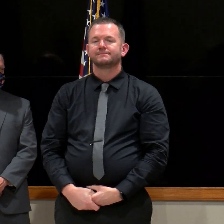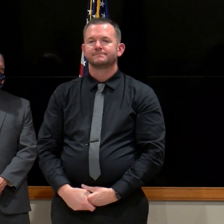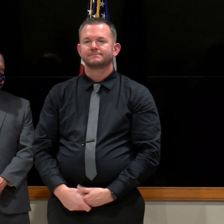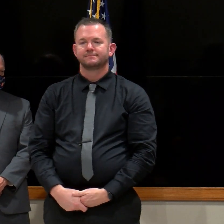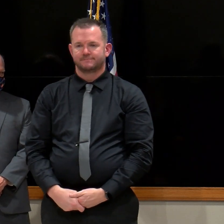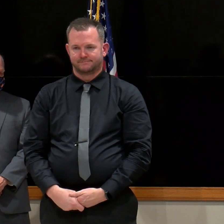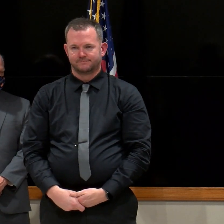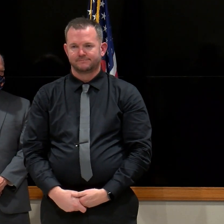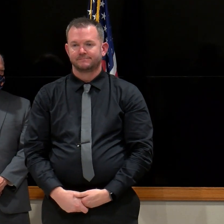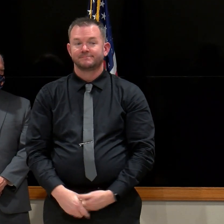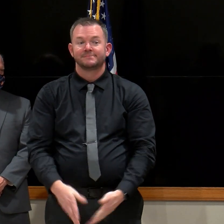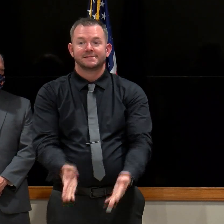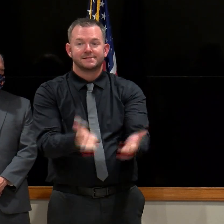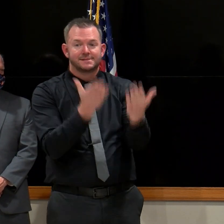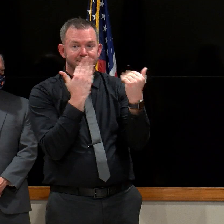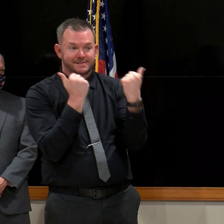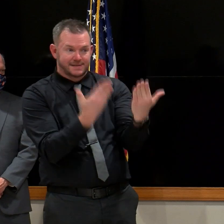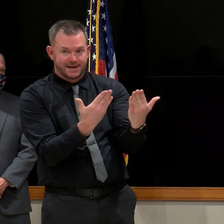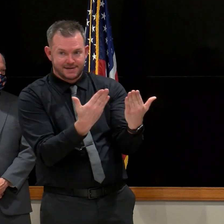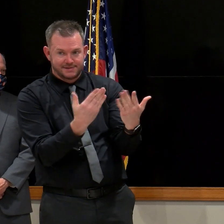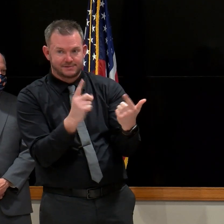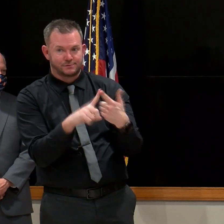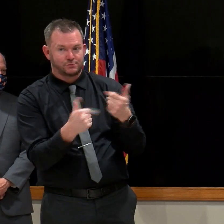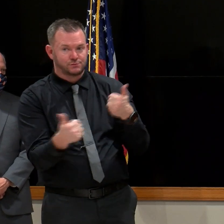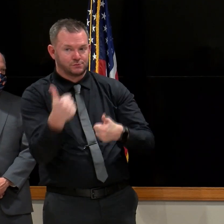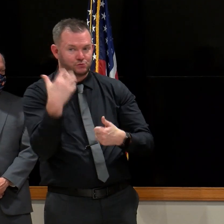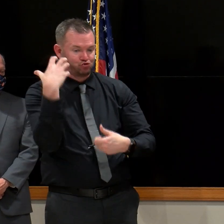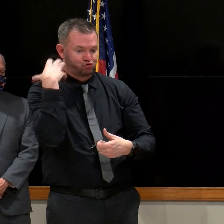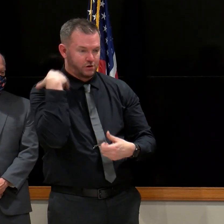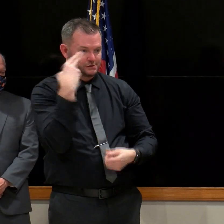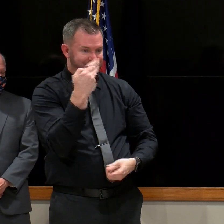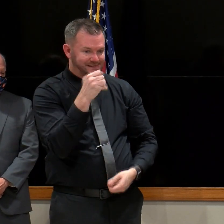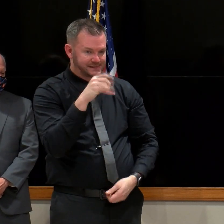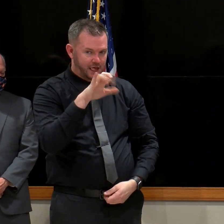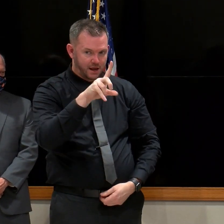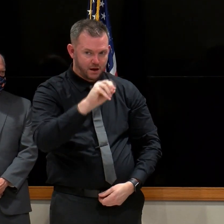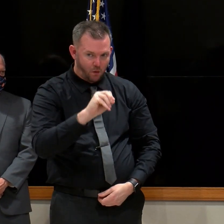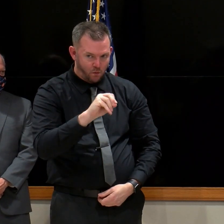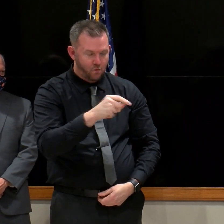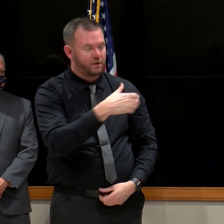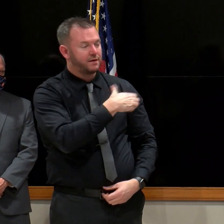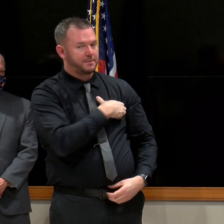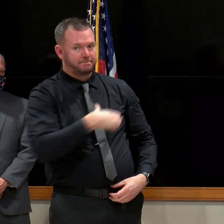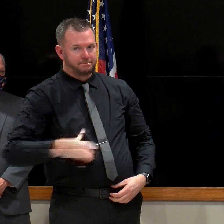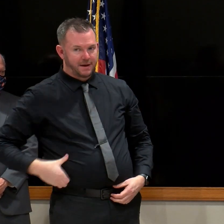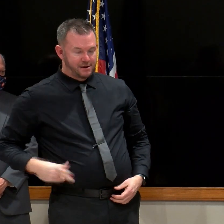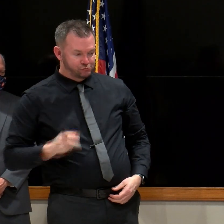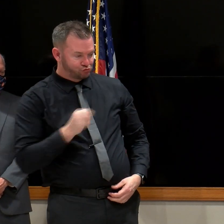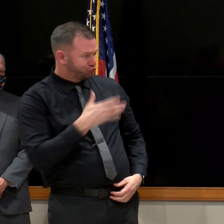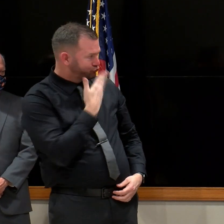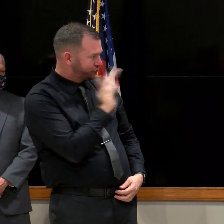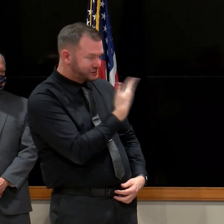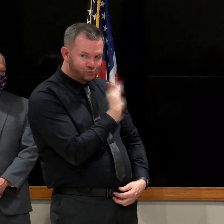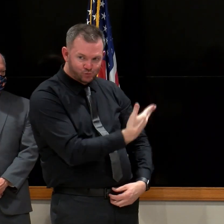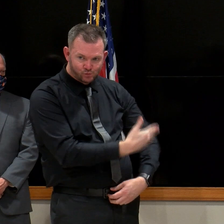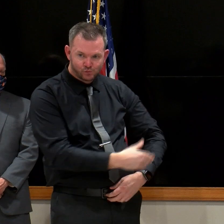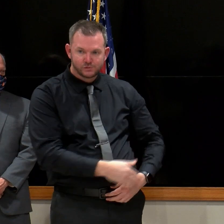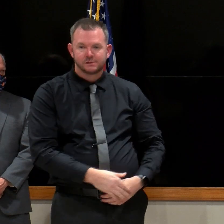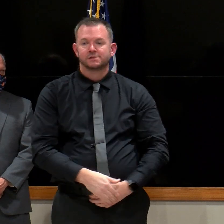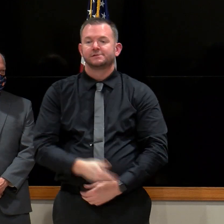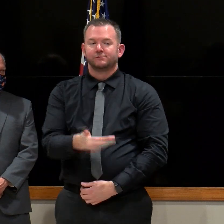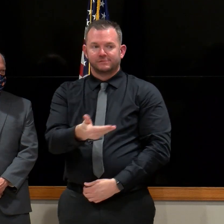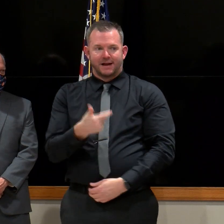Thank you to Judge Hidalgo and Mayor Turner for having me this afternoon and for me to have